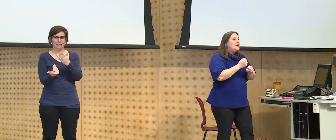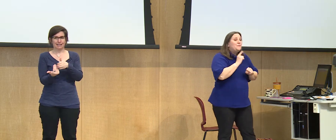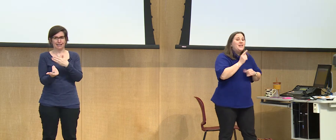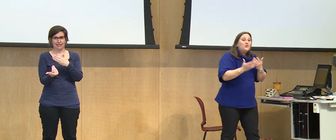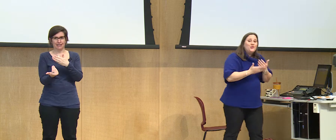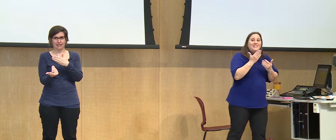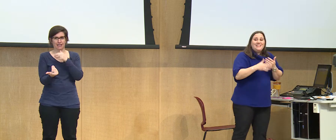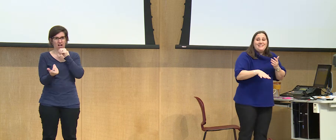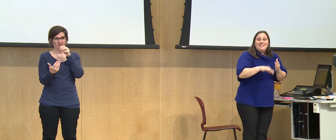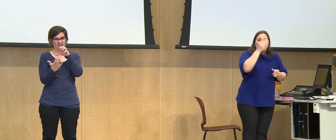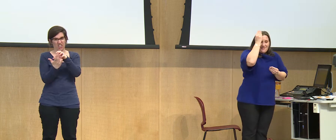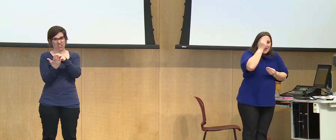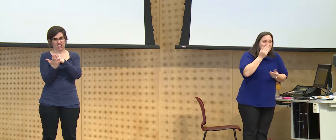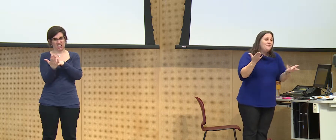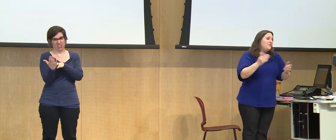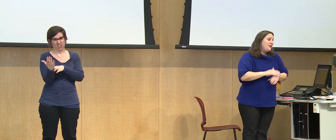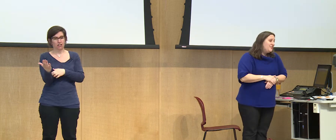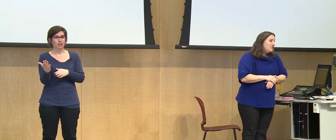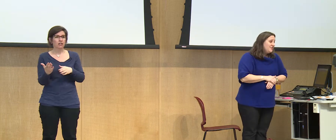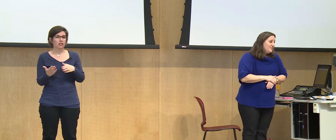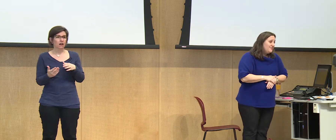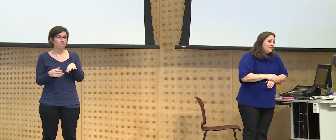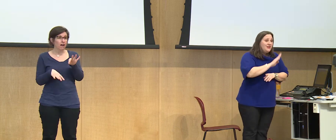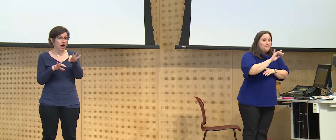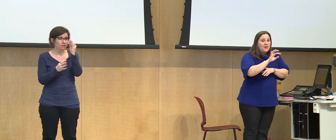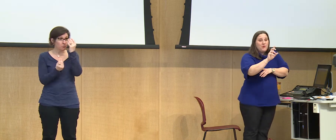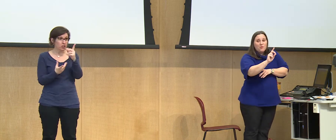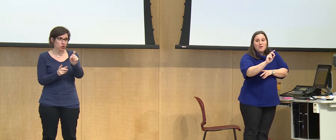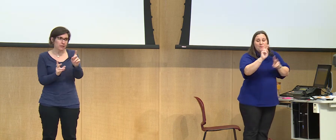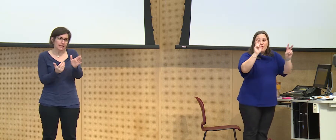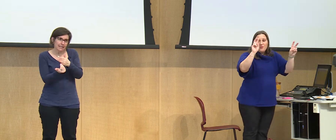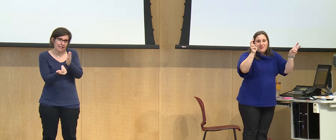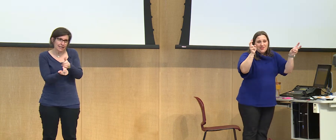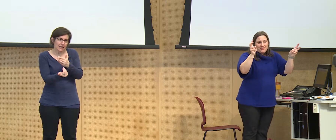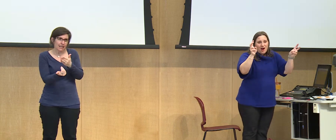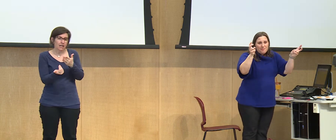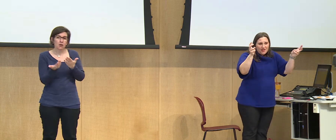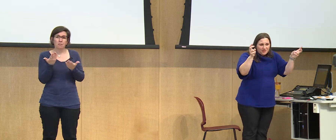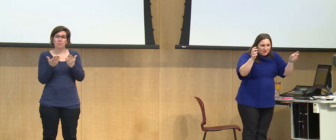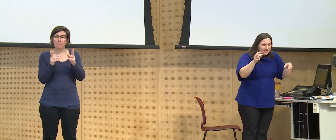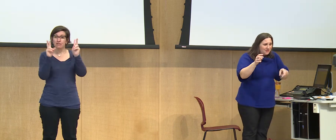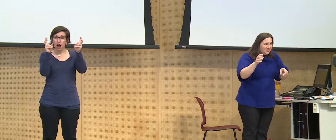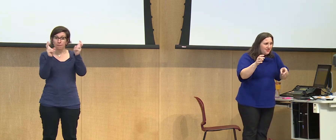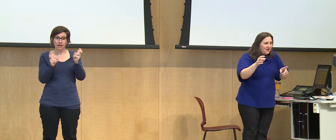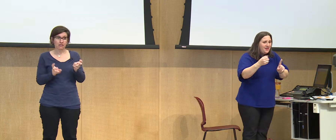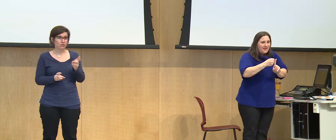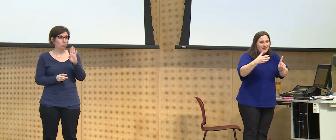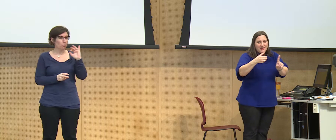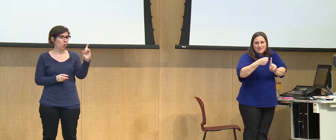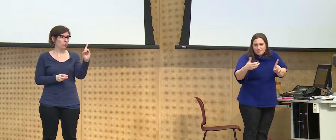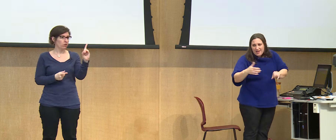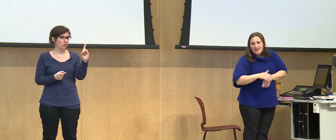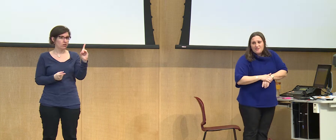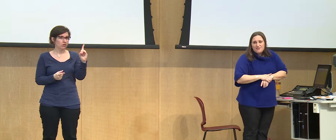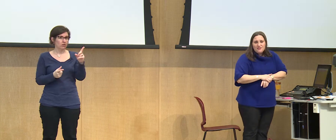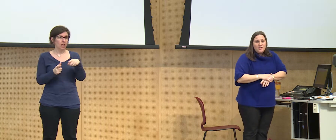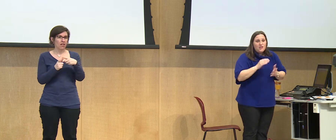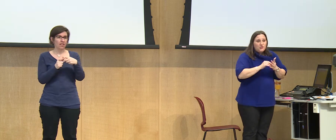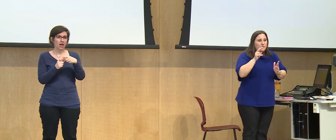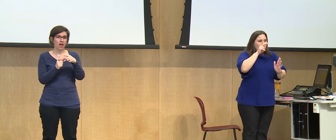Make sure it's easy to find information. Maybe you want to bold the topics and then expand. So a student